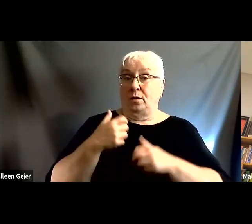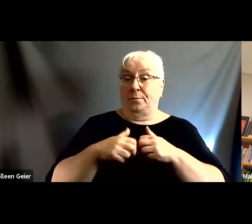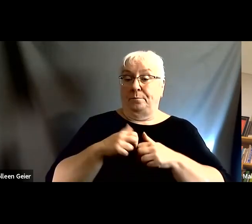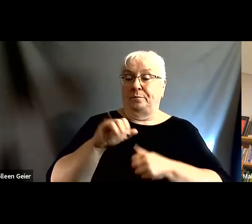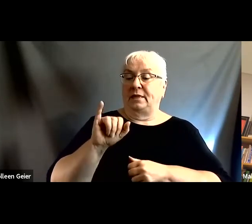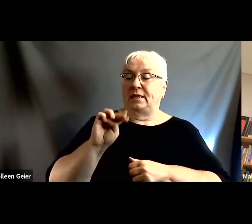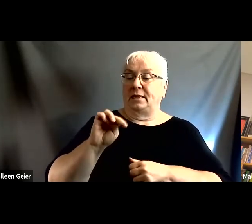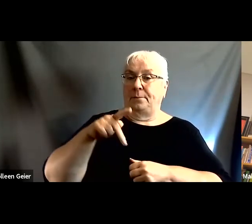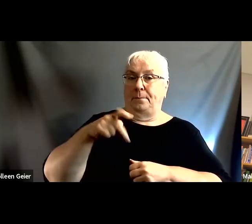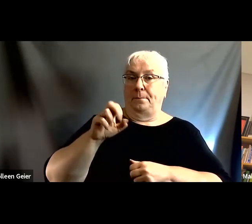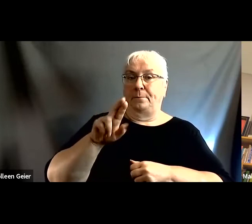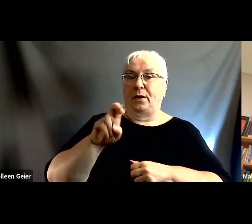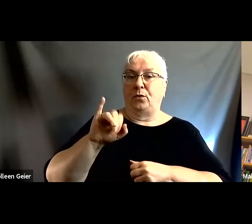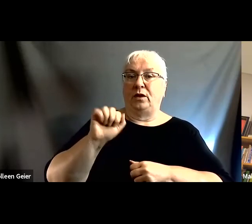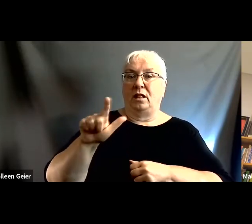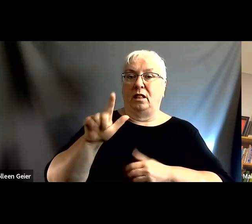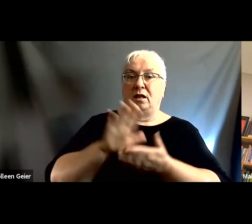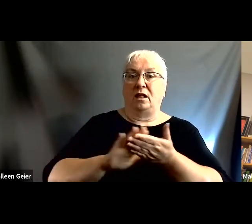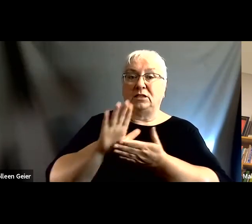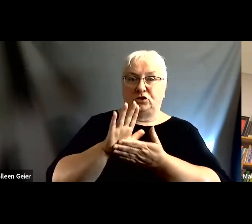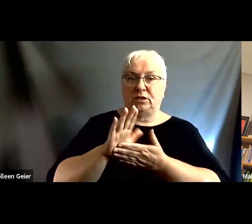think in Coursera, they have more than